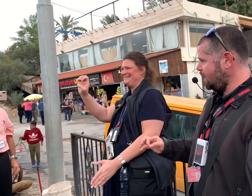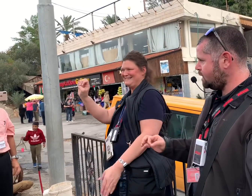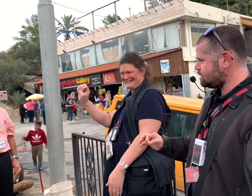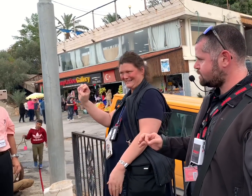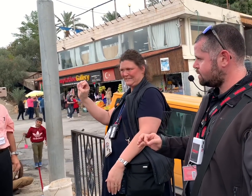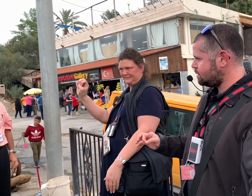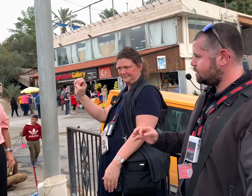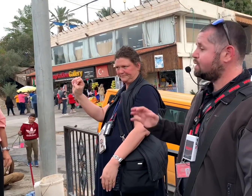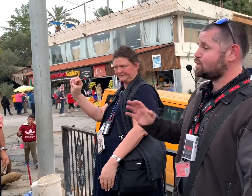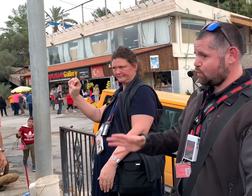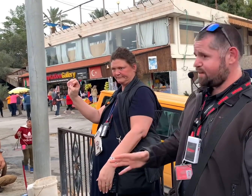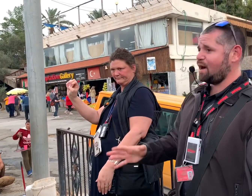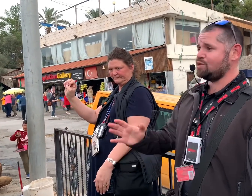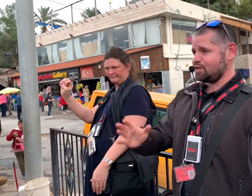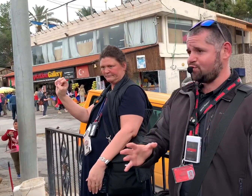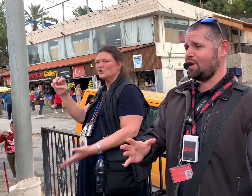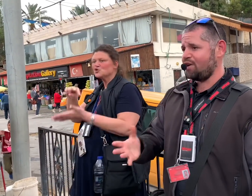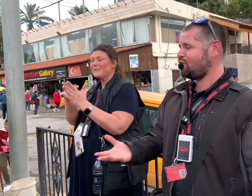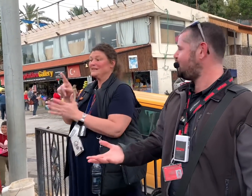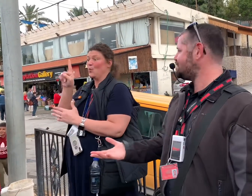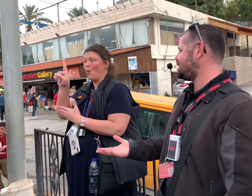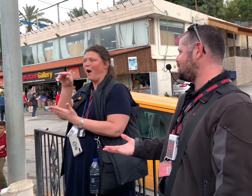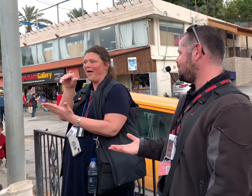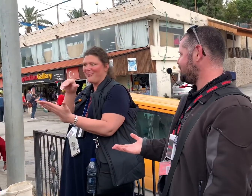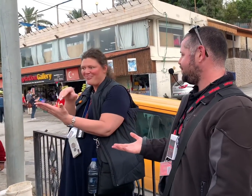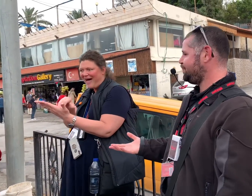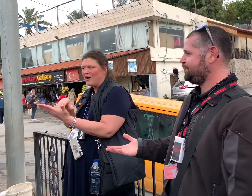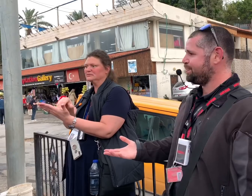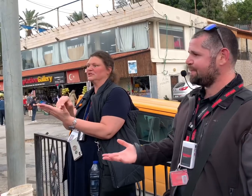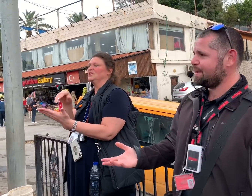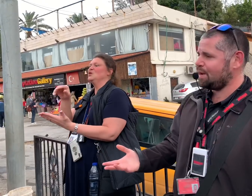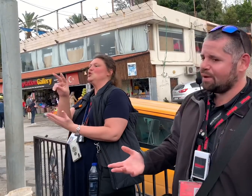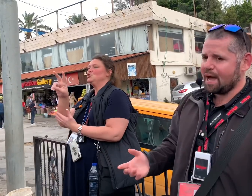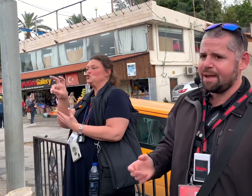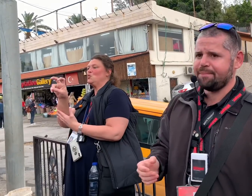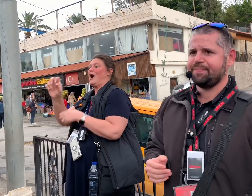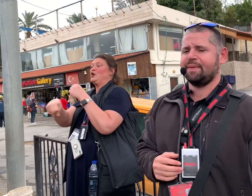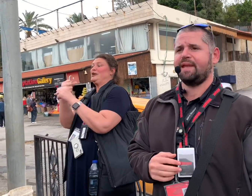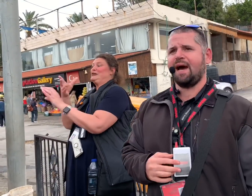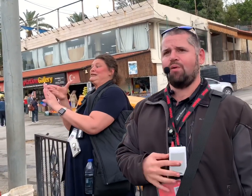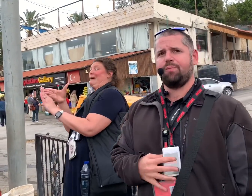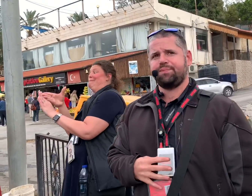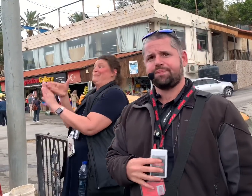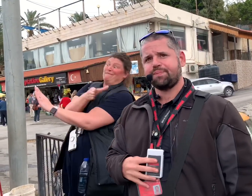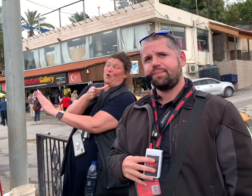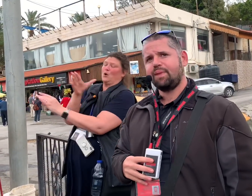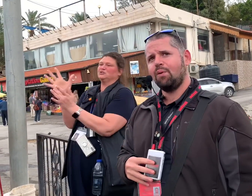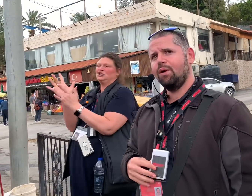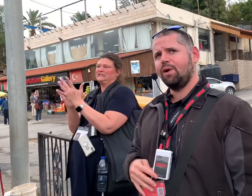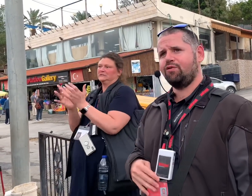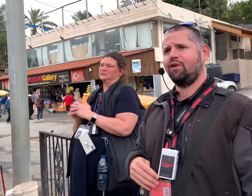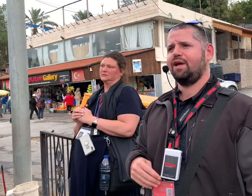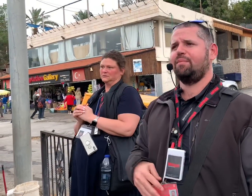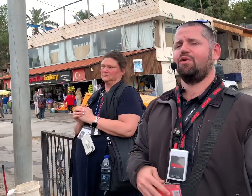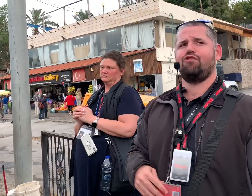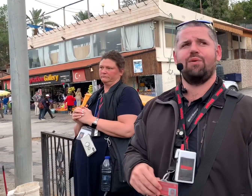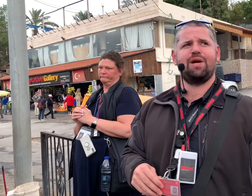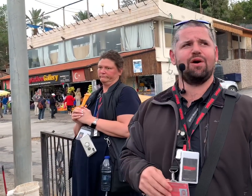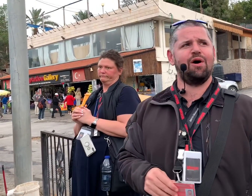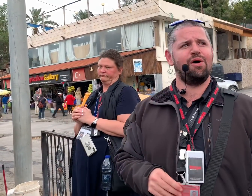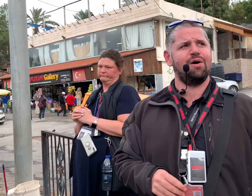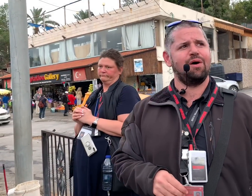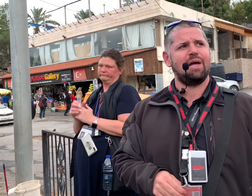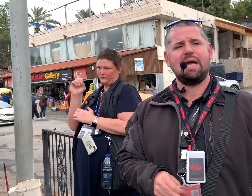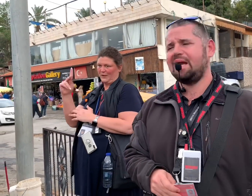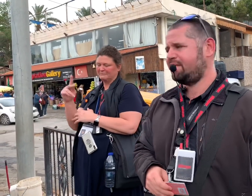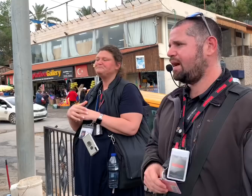And that means 3200 years ago. Okay? Now, when we're talking about